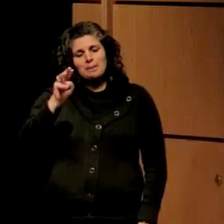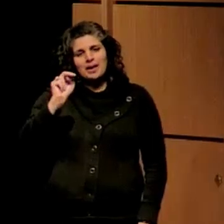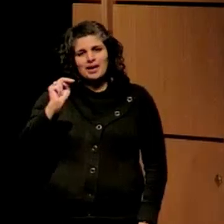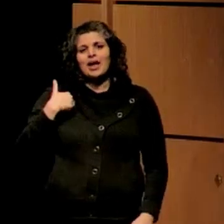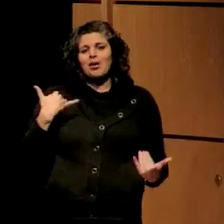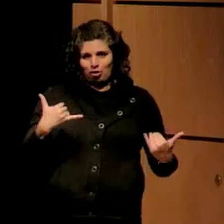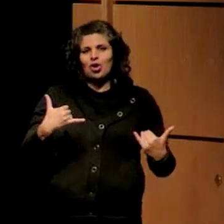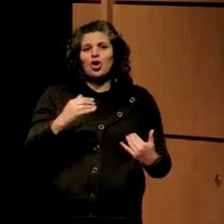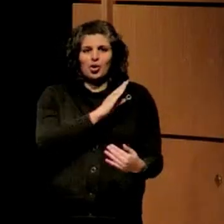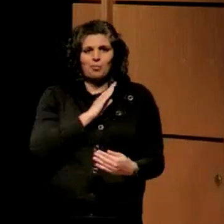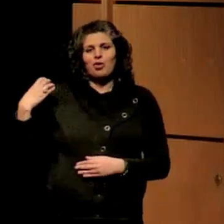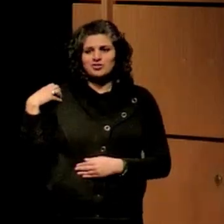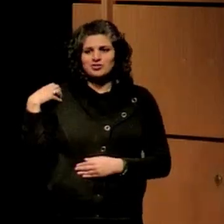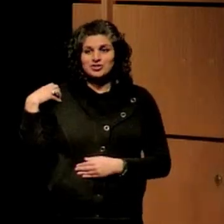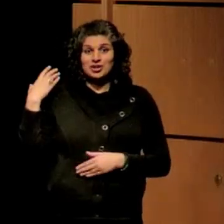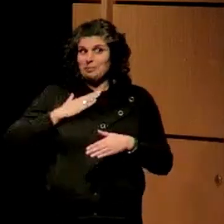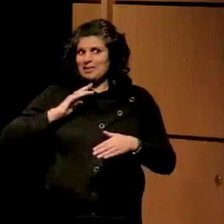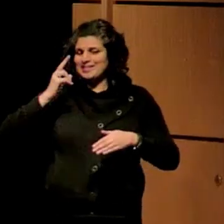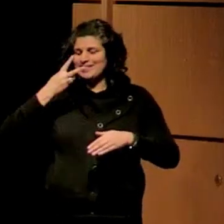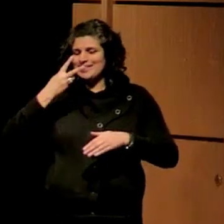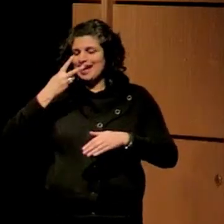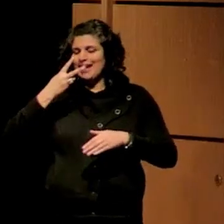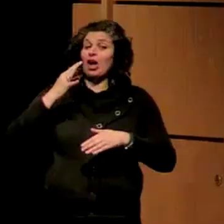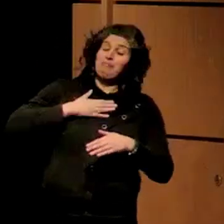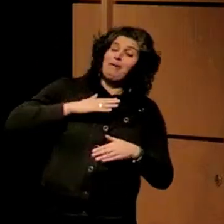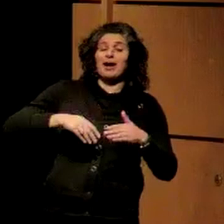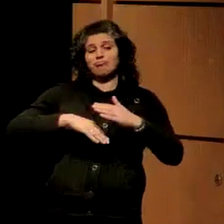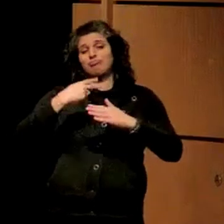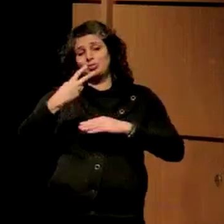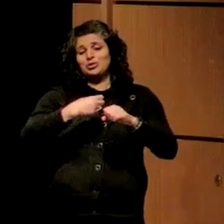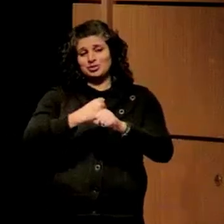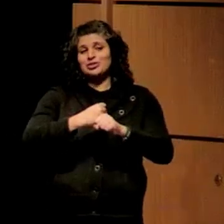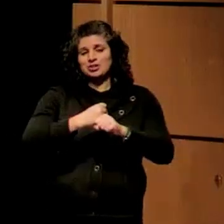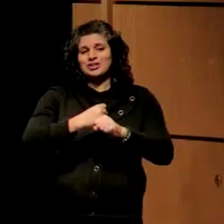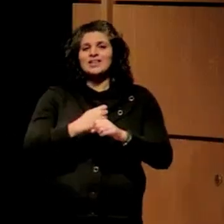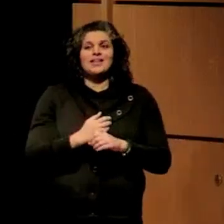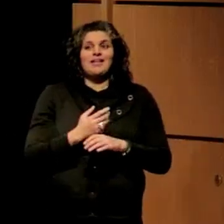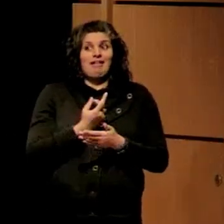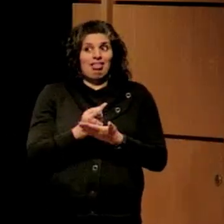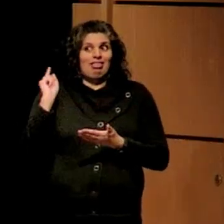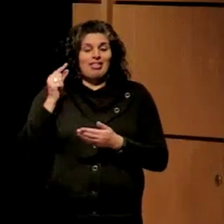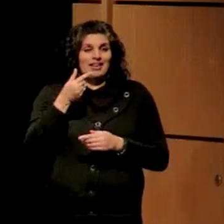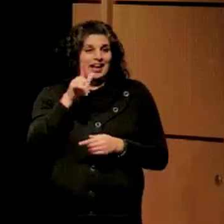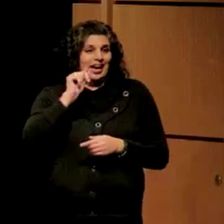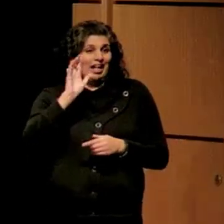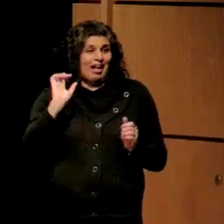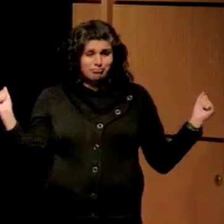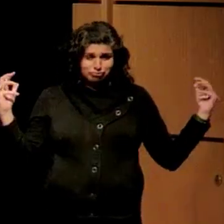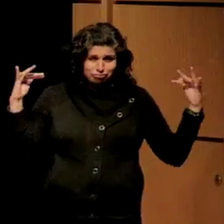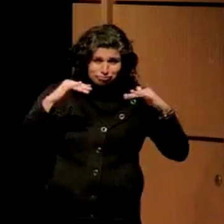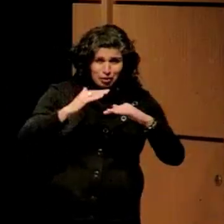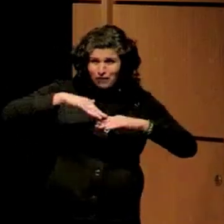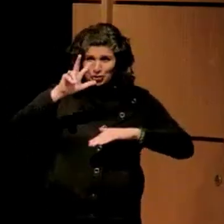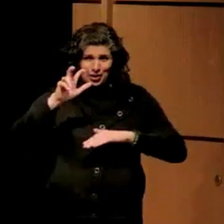chair, entering the second of my two-year term. After last week's gala, attended by over 300